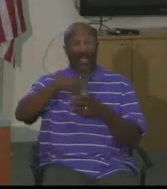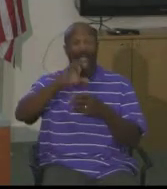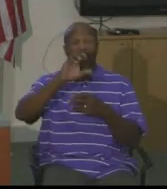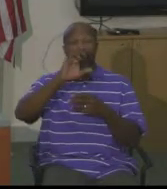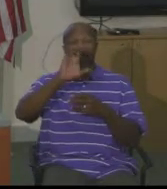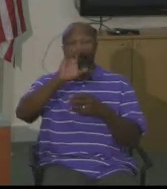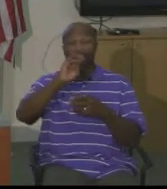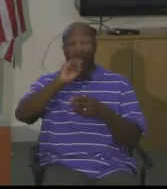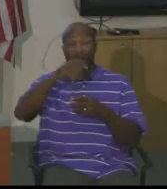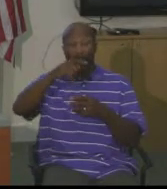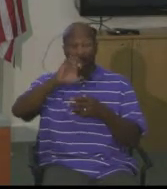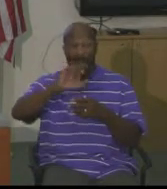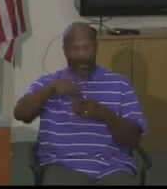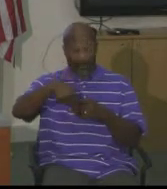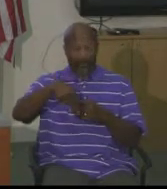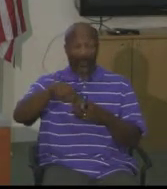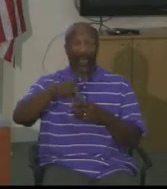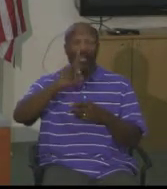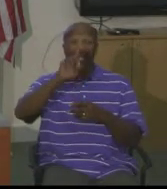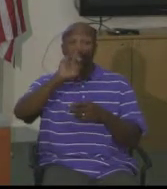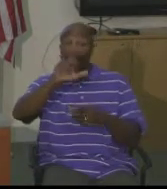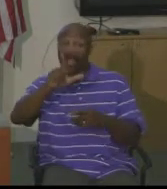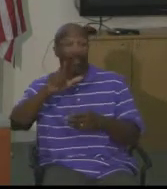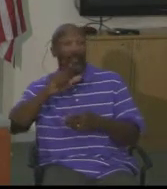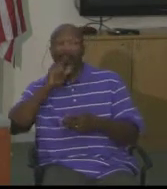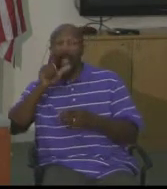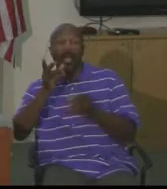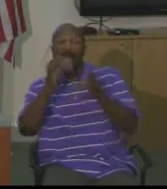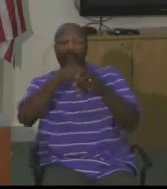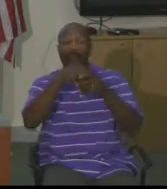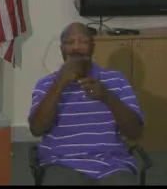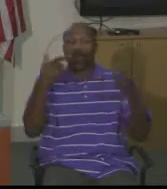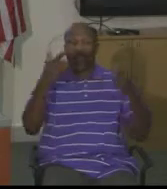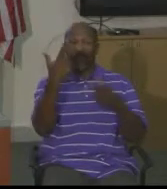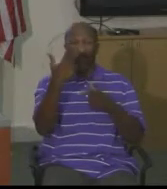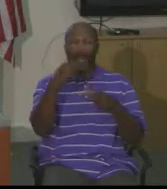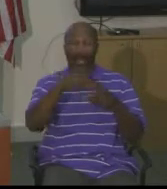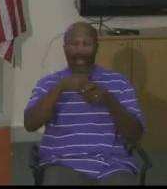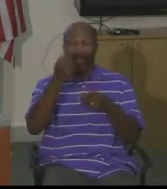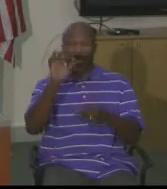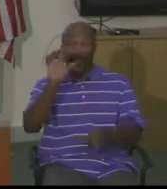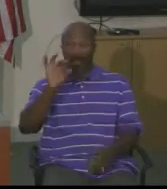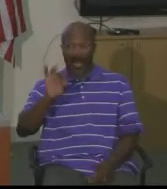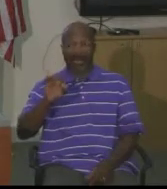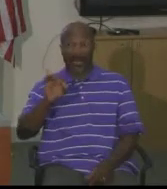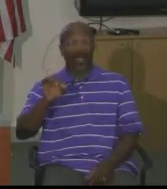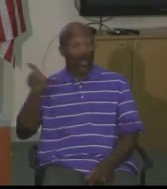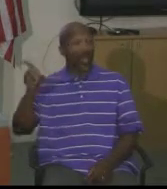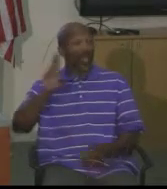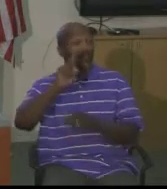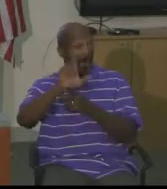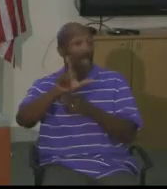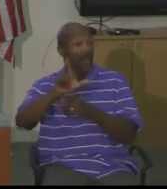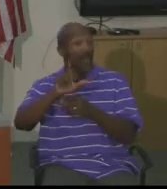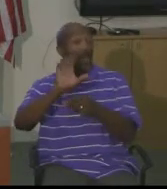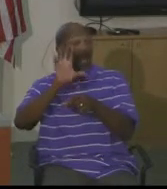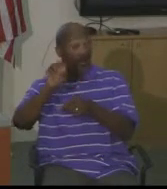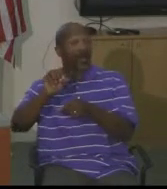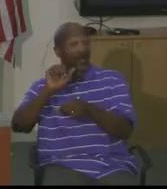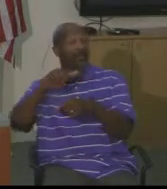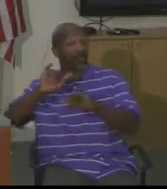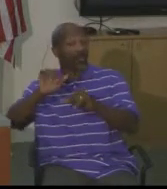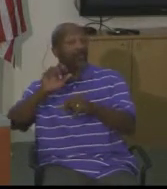there. Dell was not considered to be one of the Big Three in the 1990s. Even though they existed, they were a very small